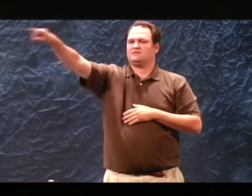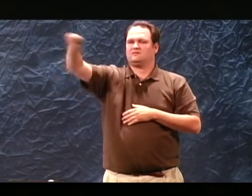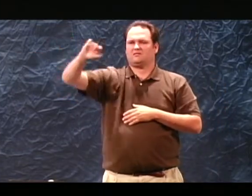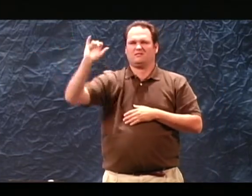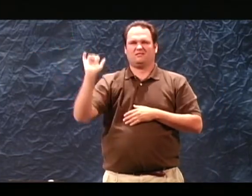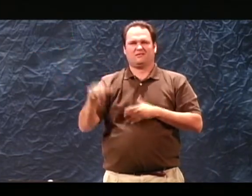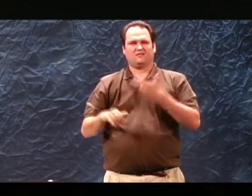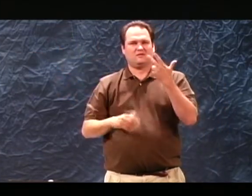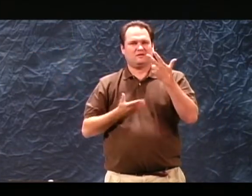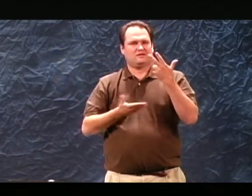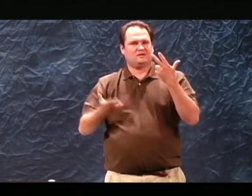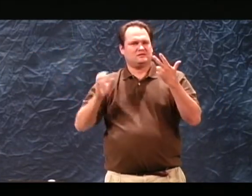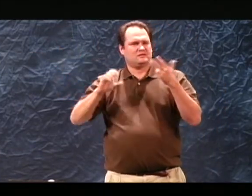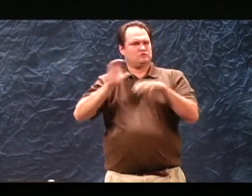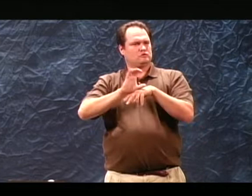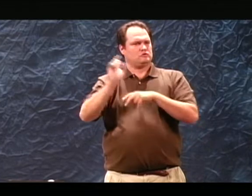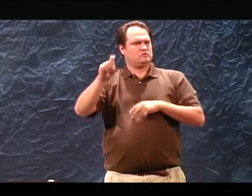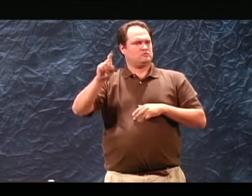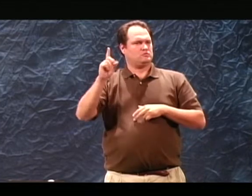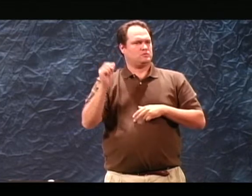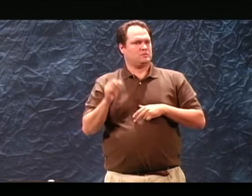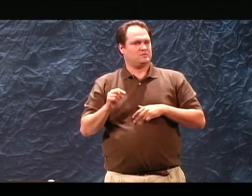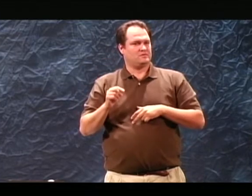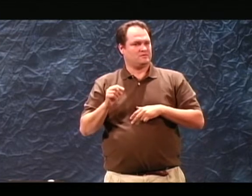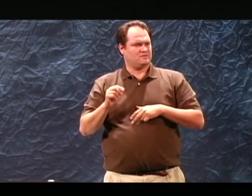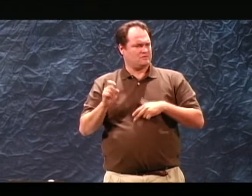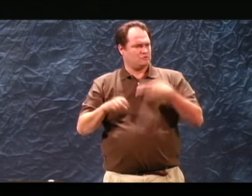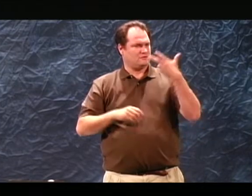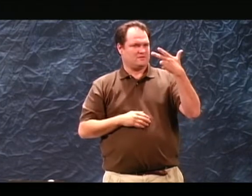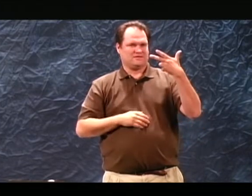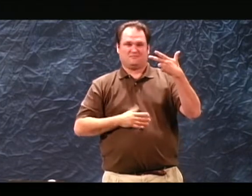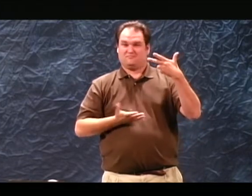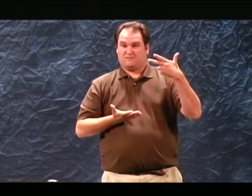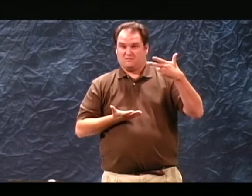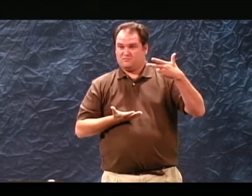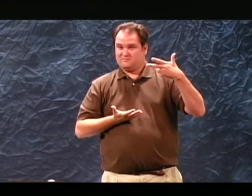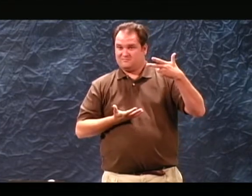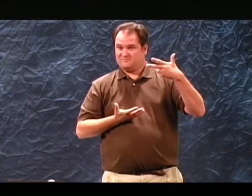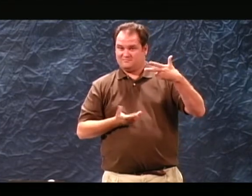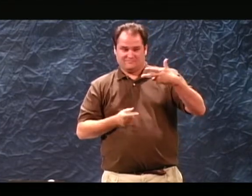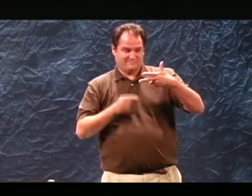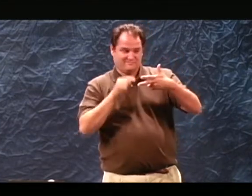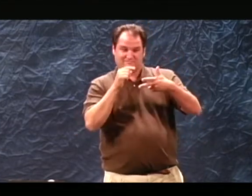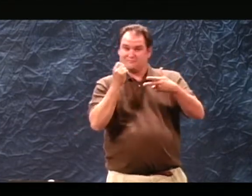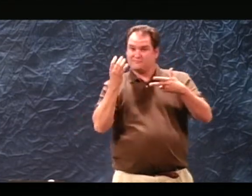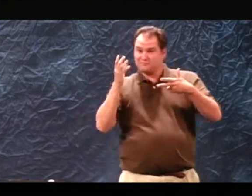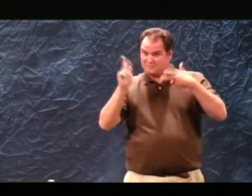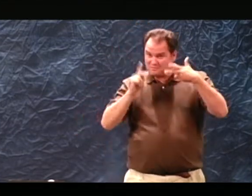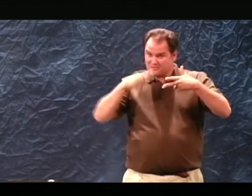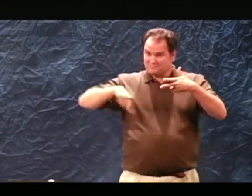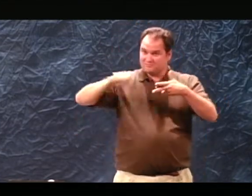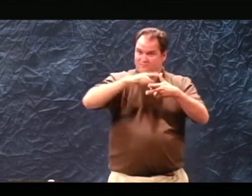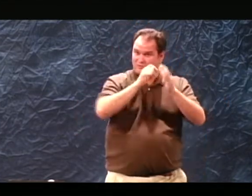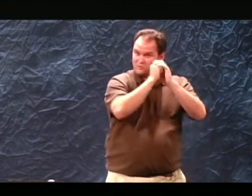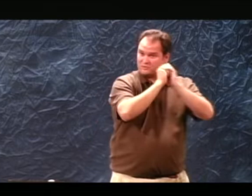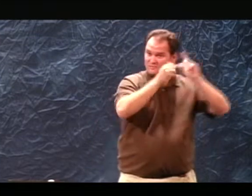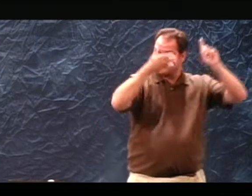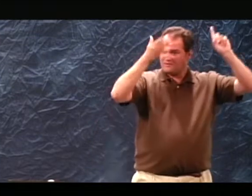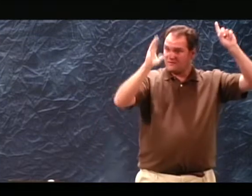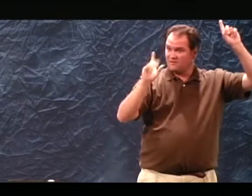serve as witness to the world that is what the church is called to do three callings for the church and it's easy for